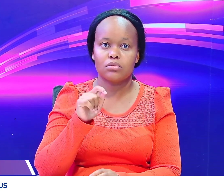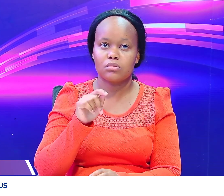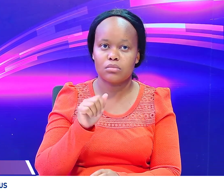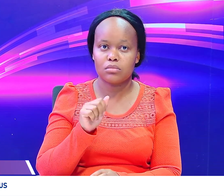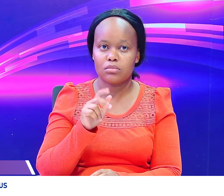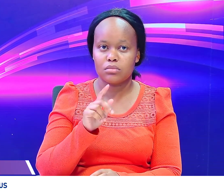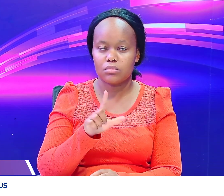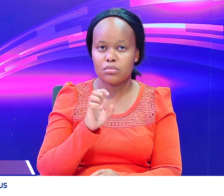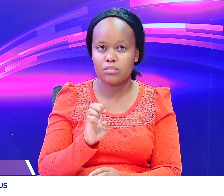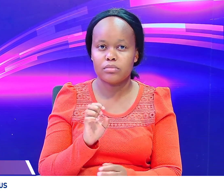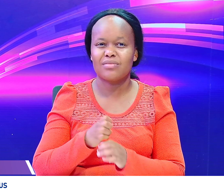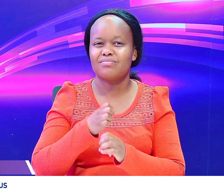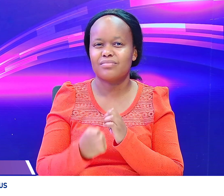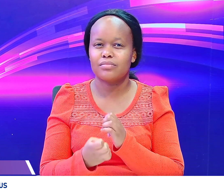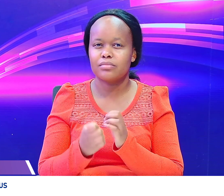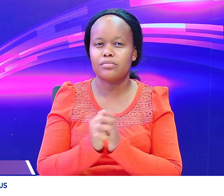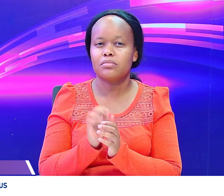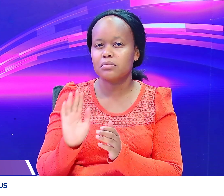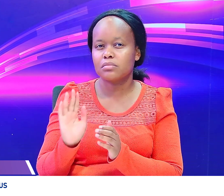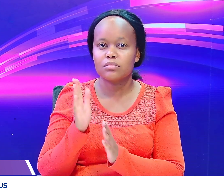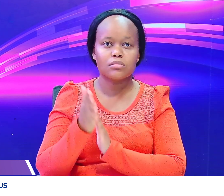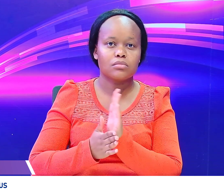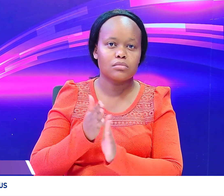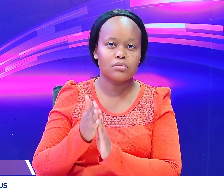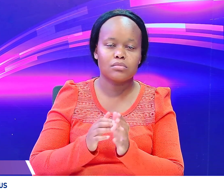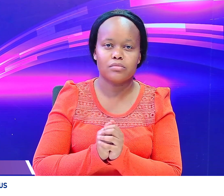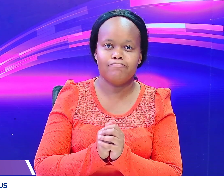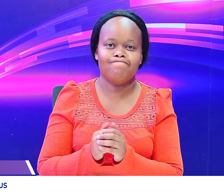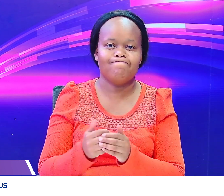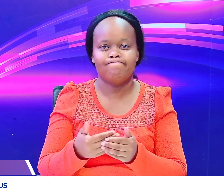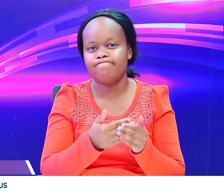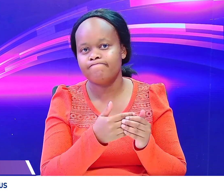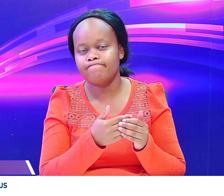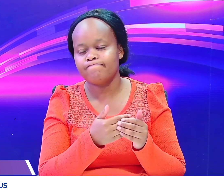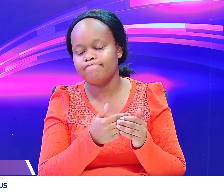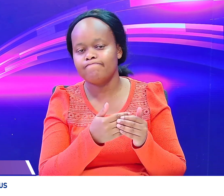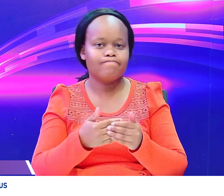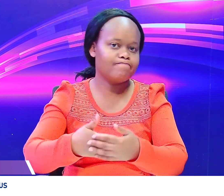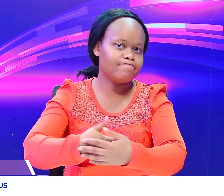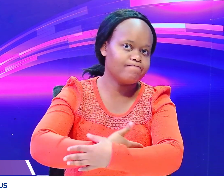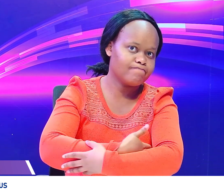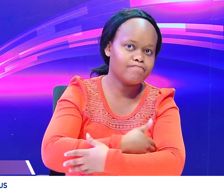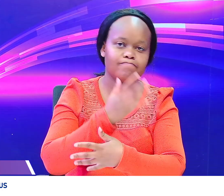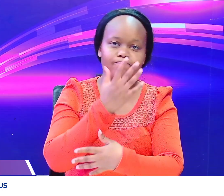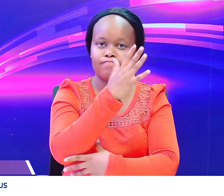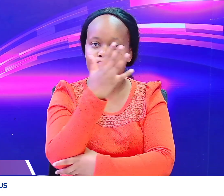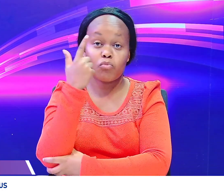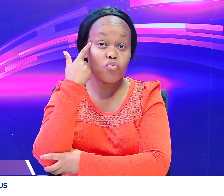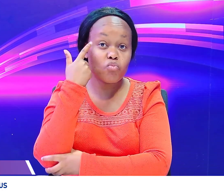And moving on, a man in Kitale ended his plan to hug a tree for 120 hours after